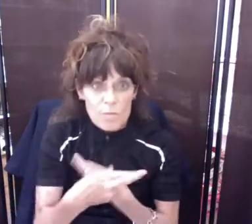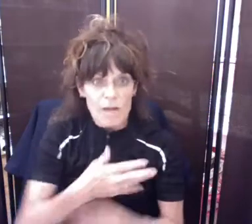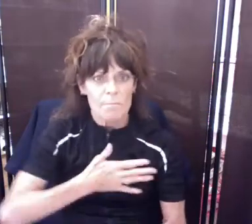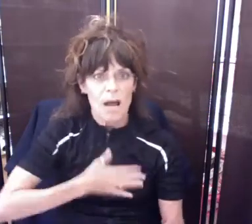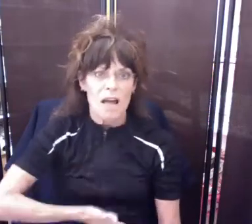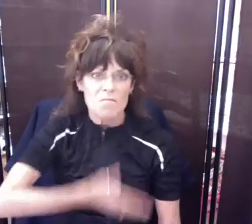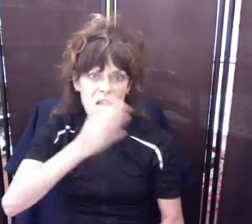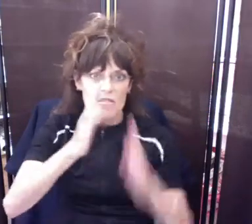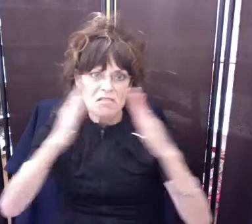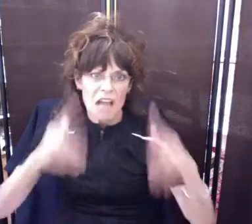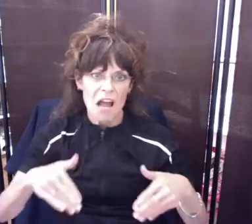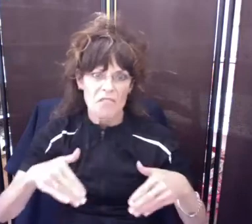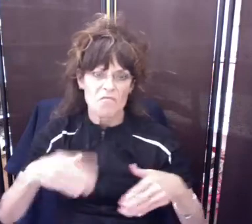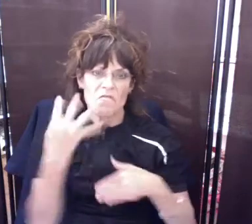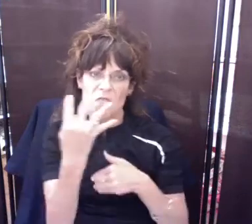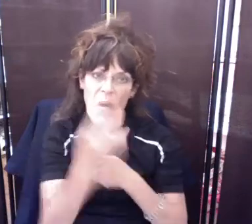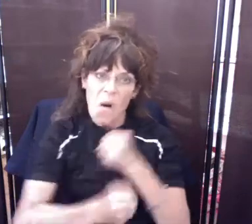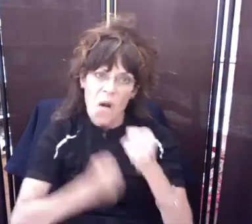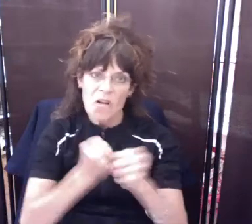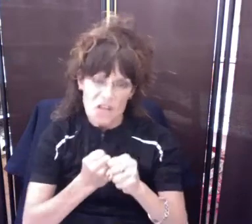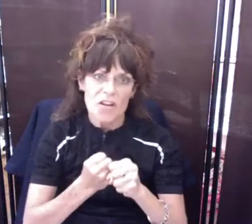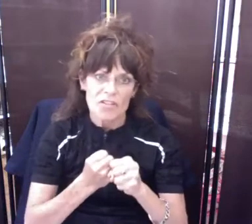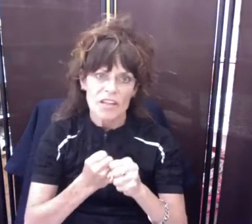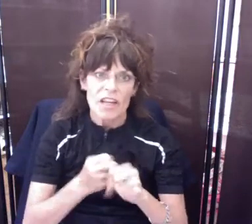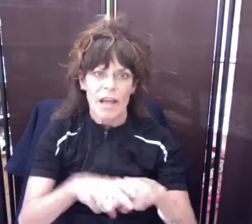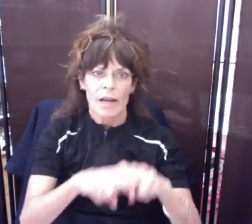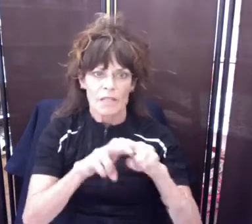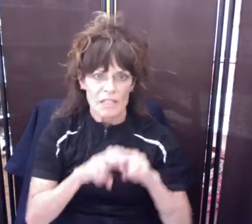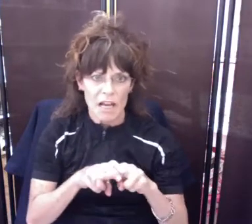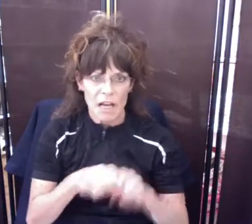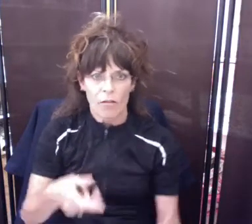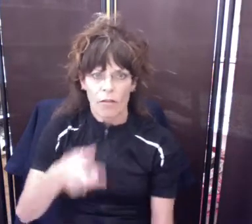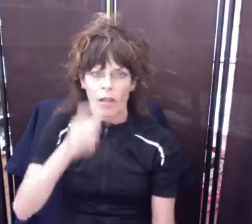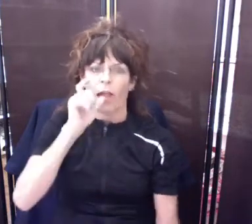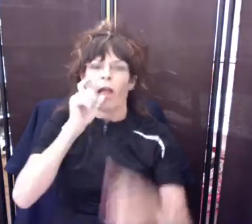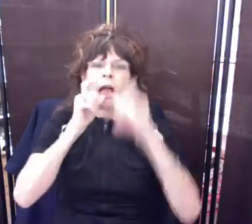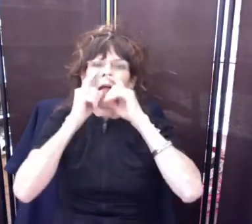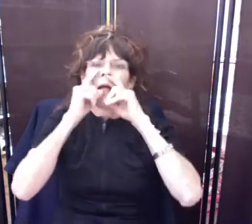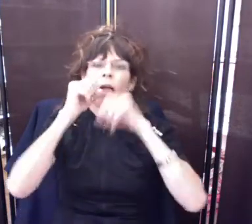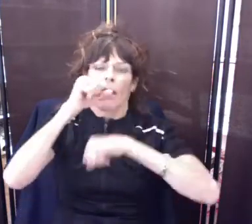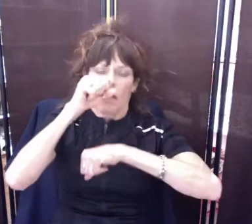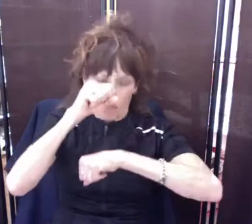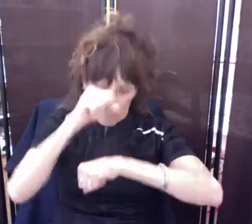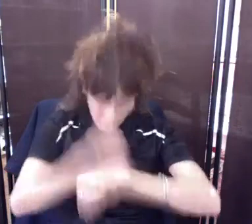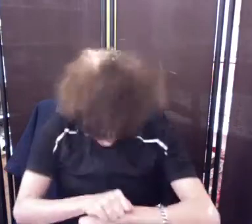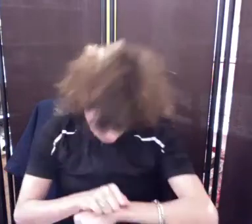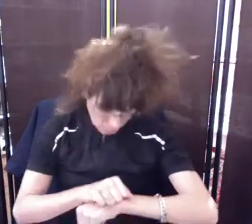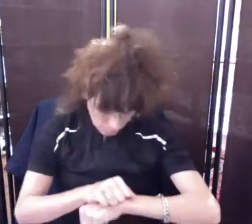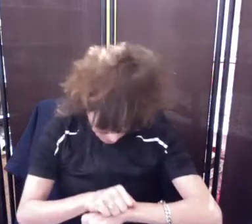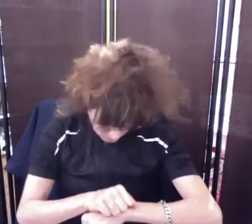4 years of my drinking. And I would be sitting there drinking, and I would pass out sitting in a chair, and I would land on the floor,